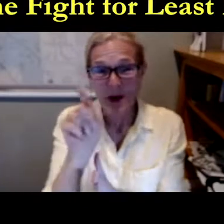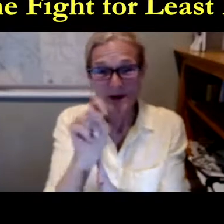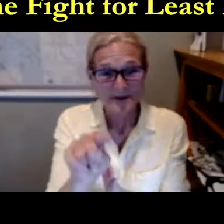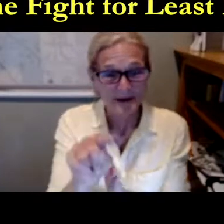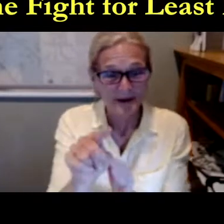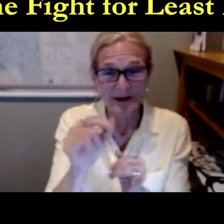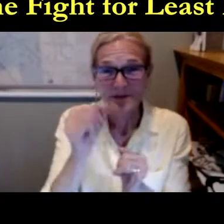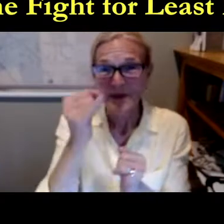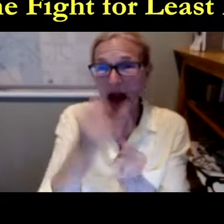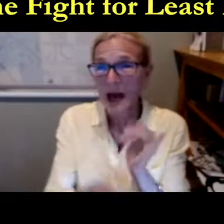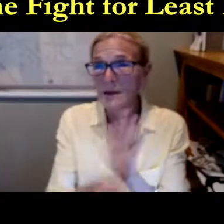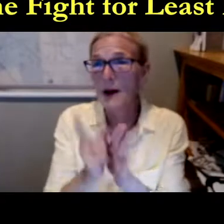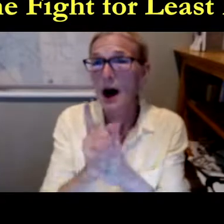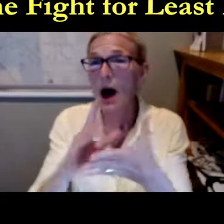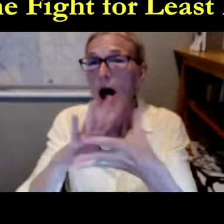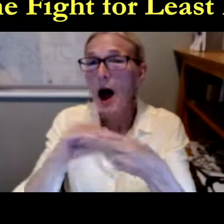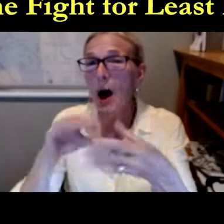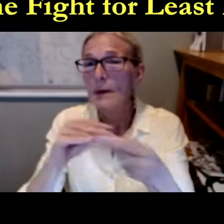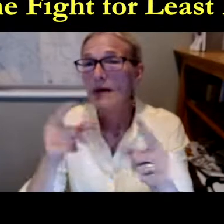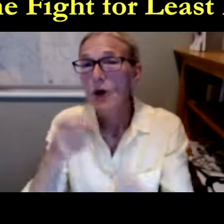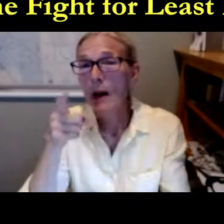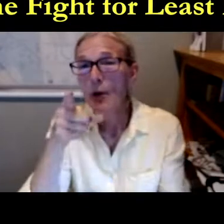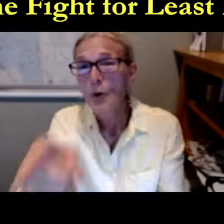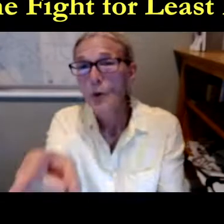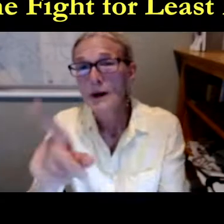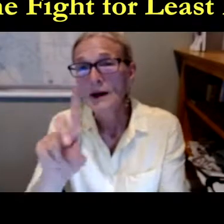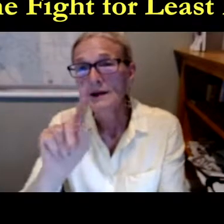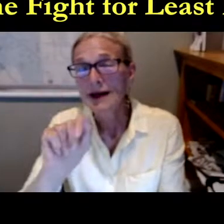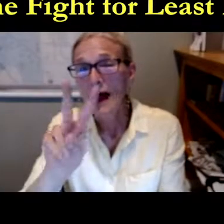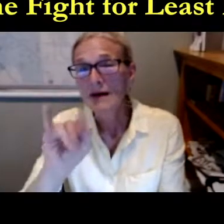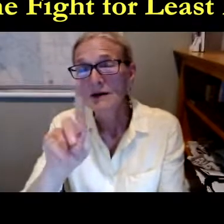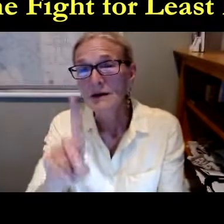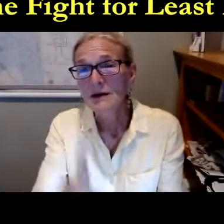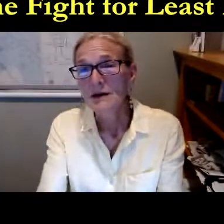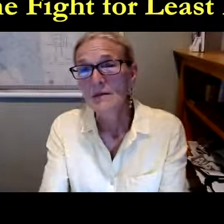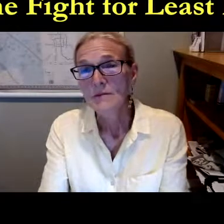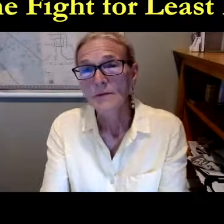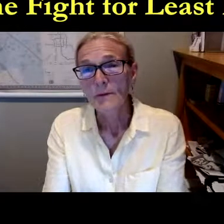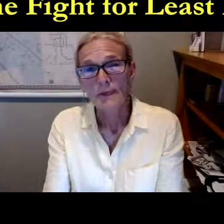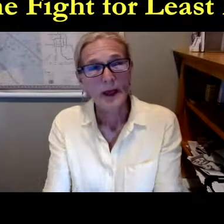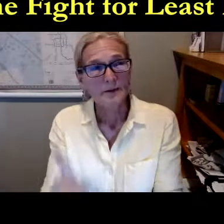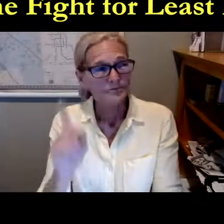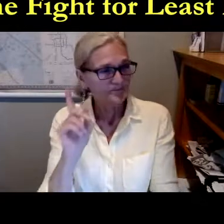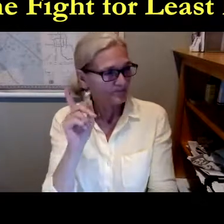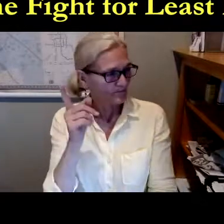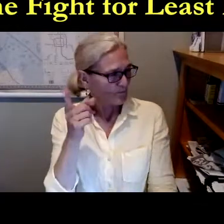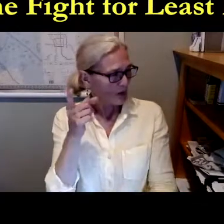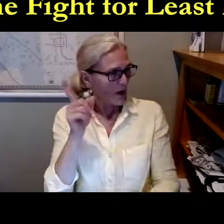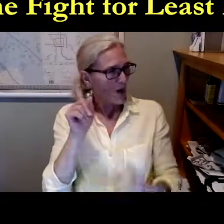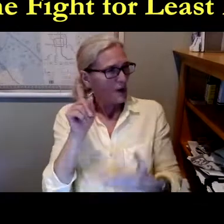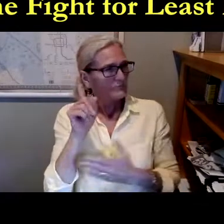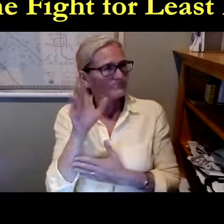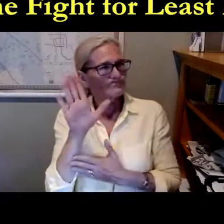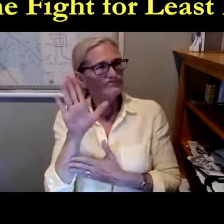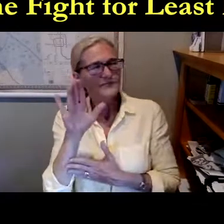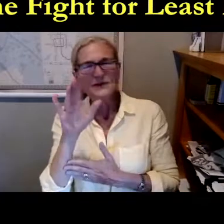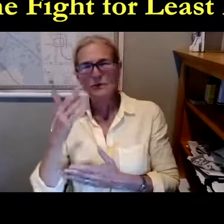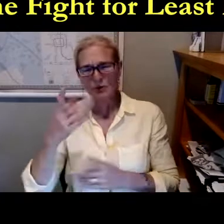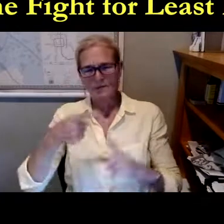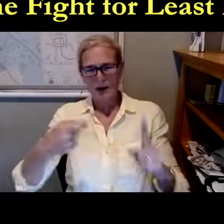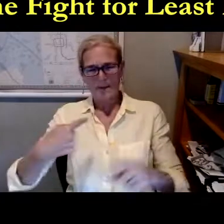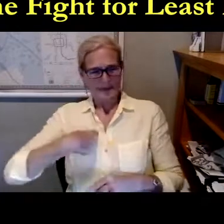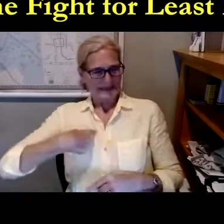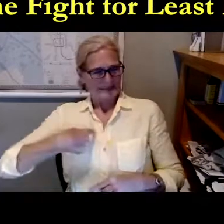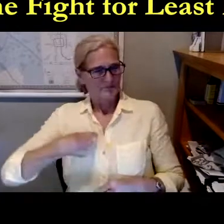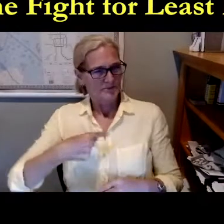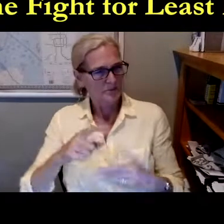think if we're close to the end of time. So if we have any last minute questions, let us know. Or